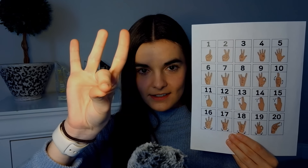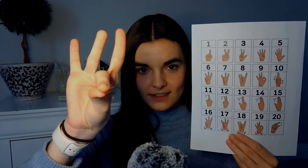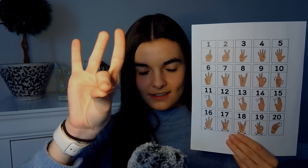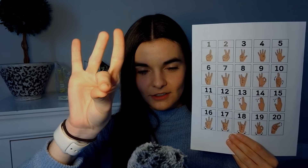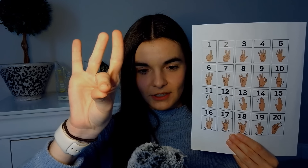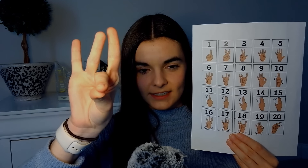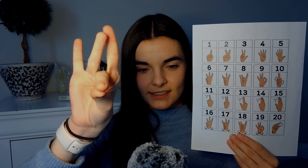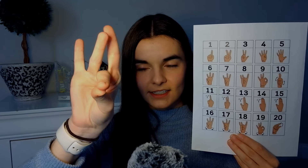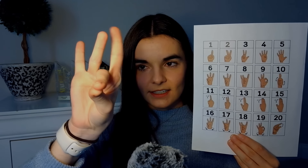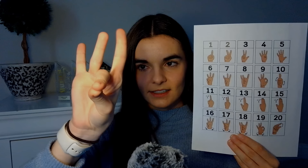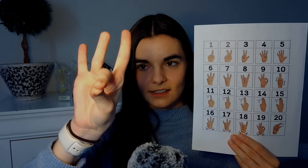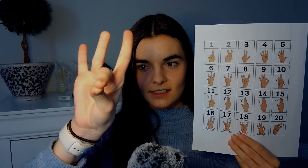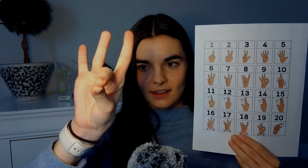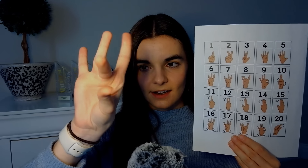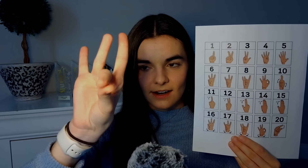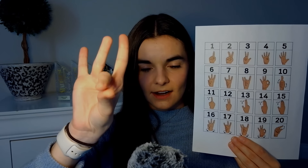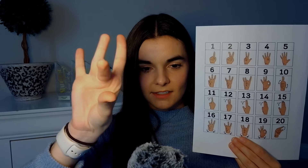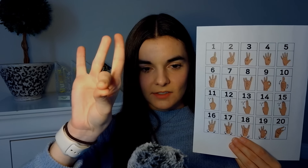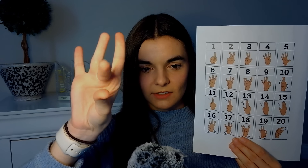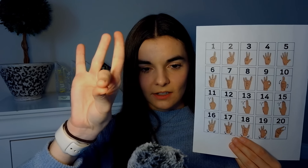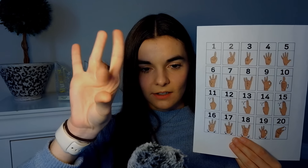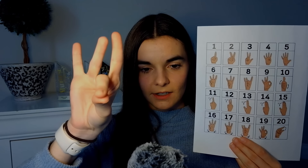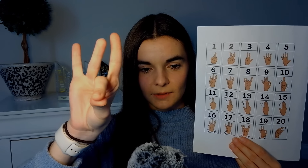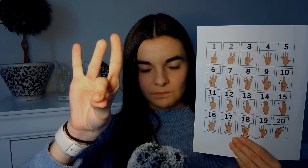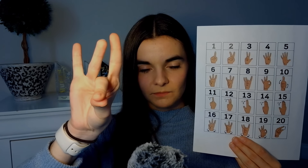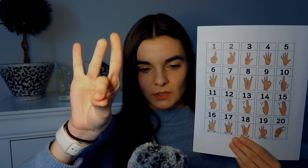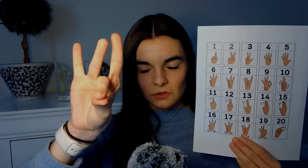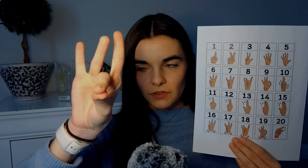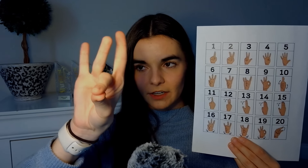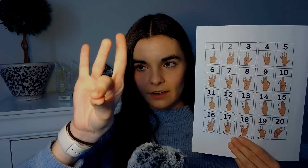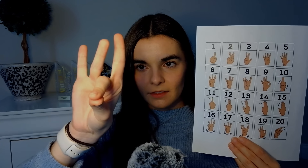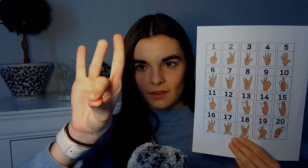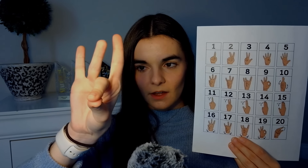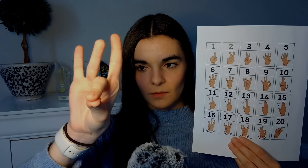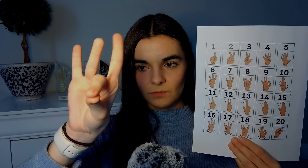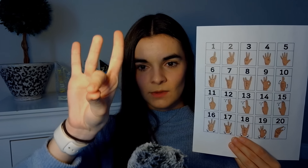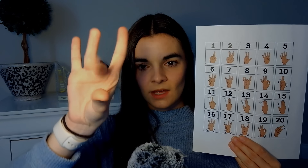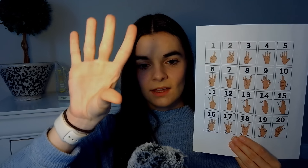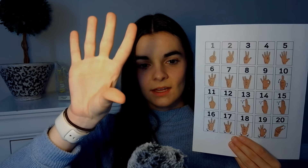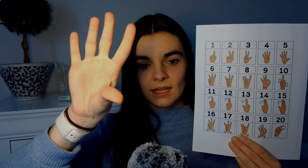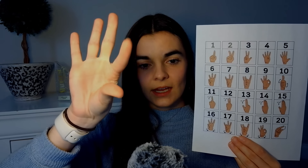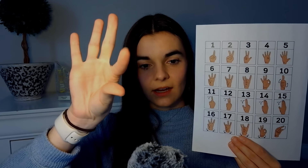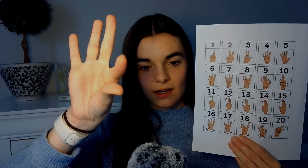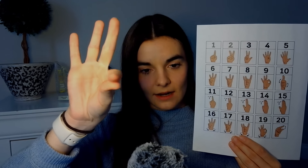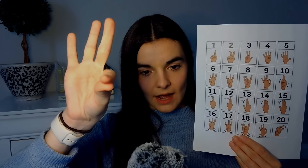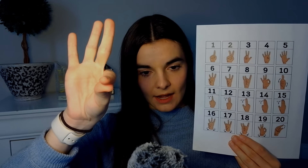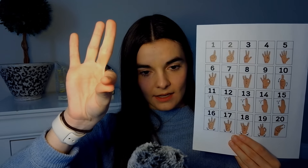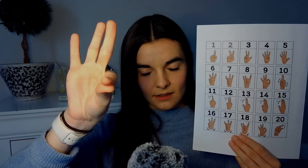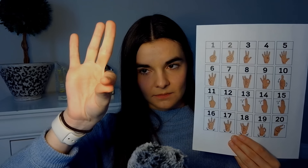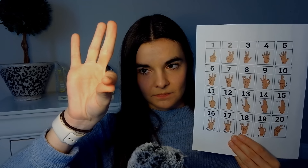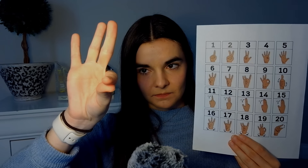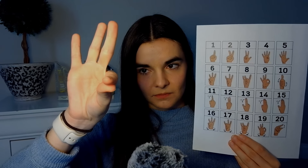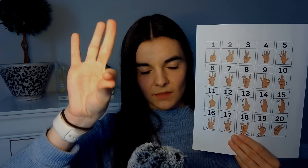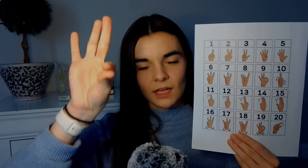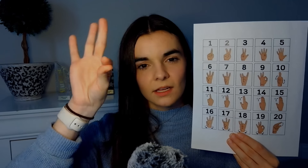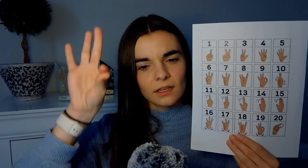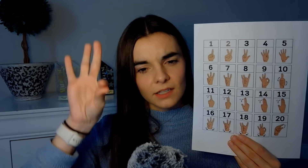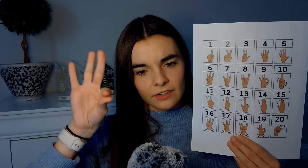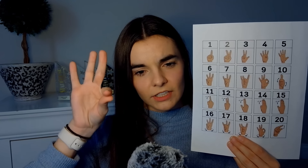8. You guessed it, is the next finger. Middle finger and thumb. 9.